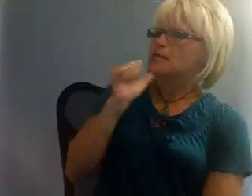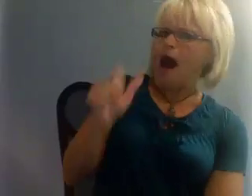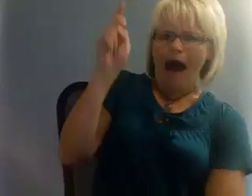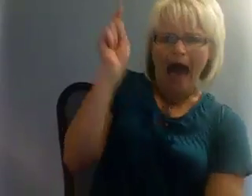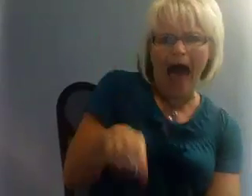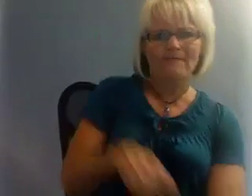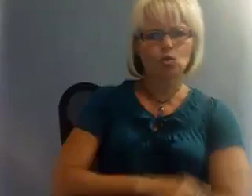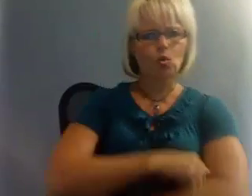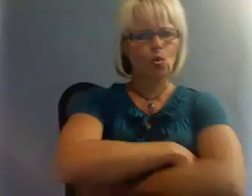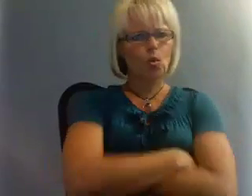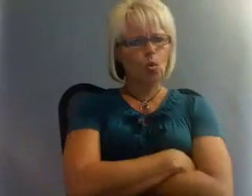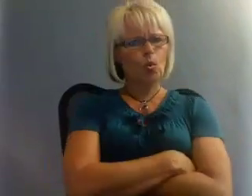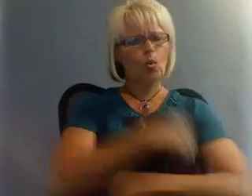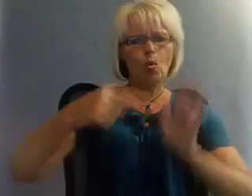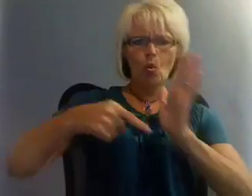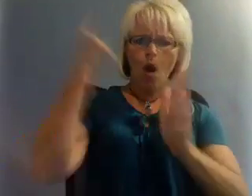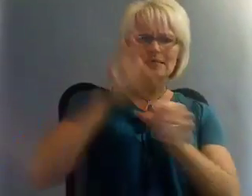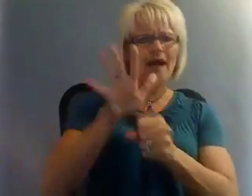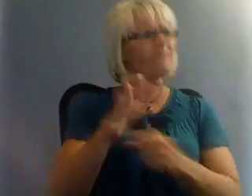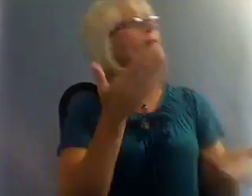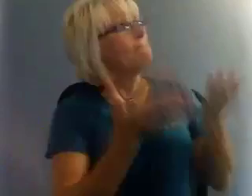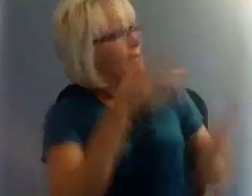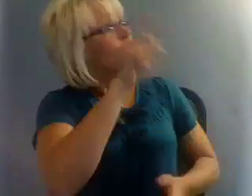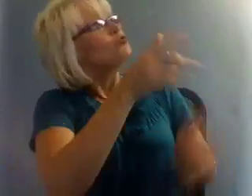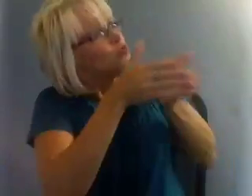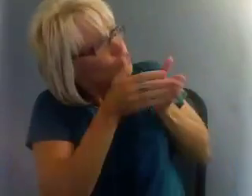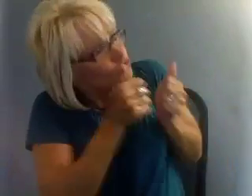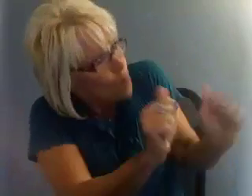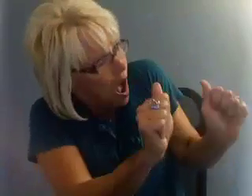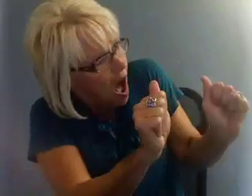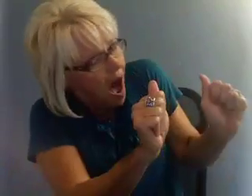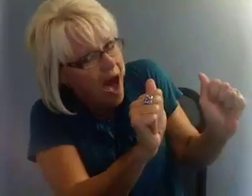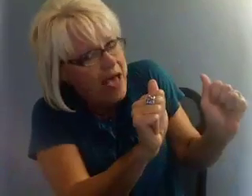I said, you might want to try that. I got away from her.